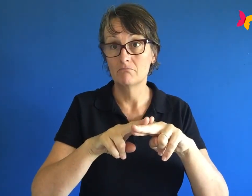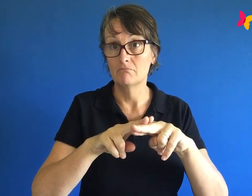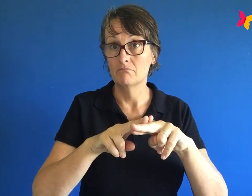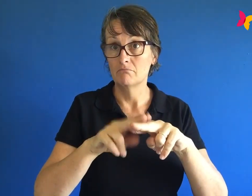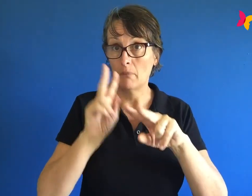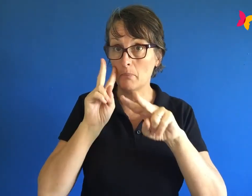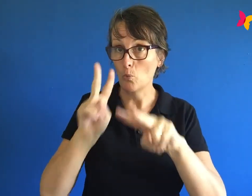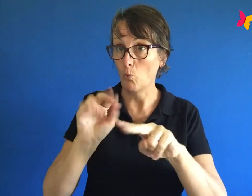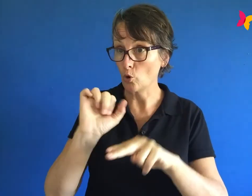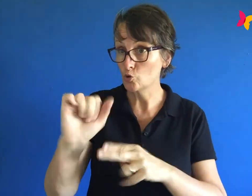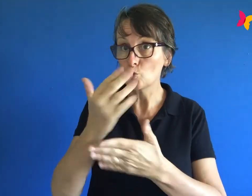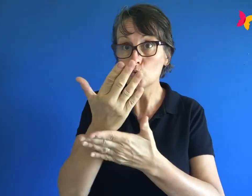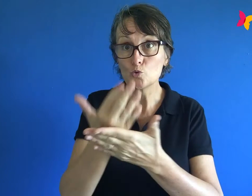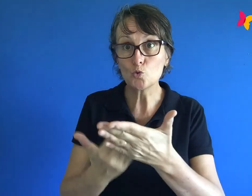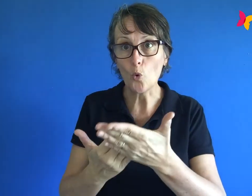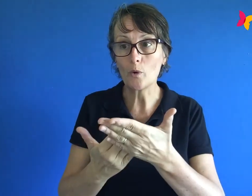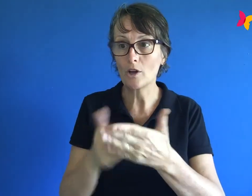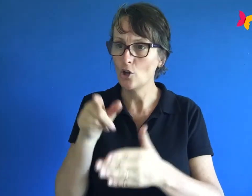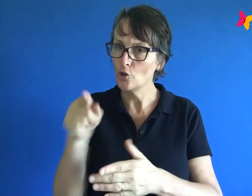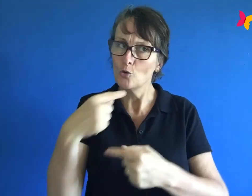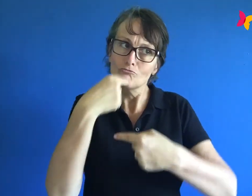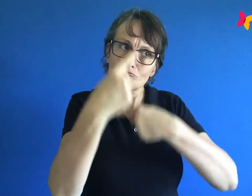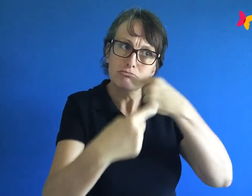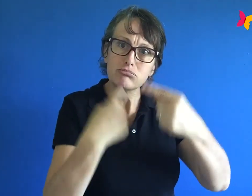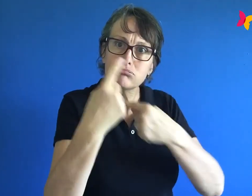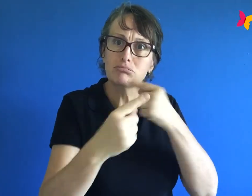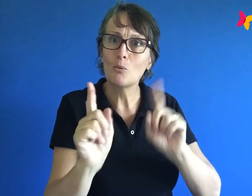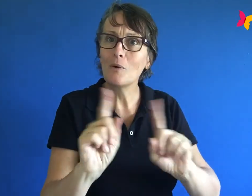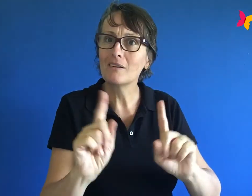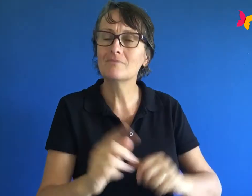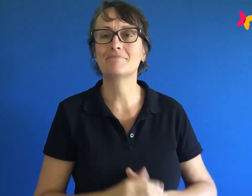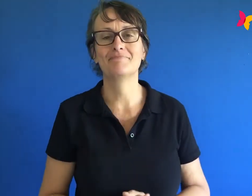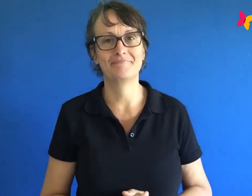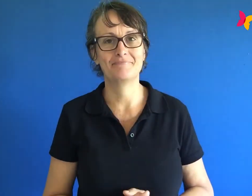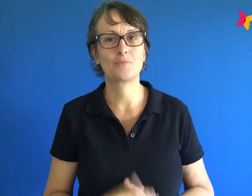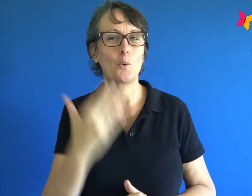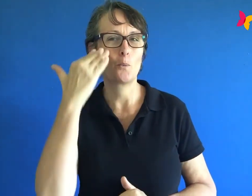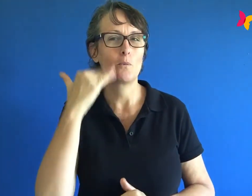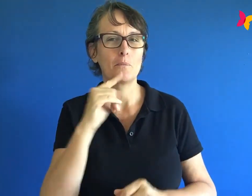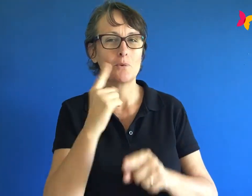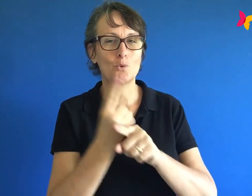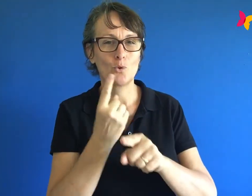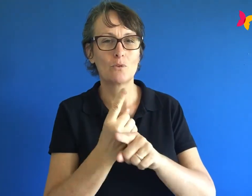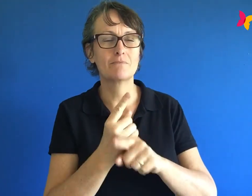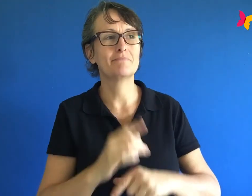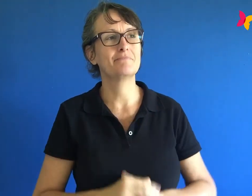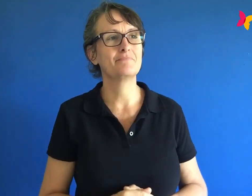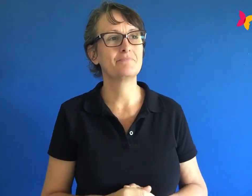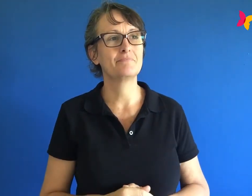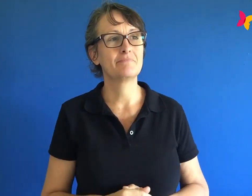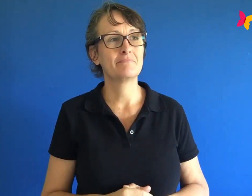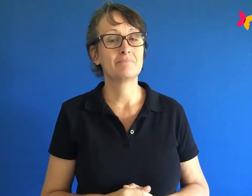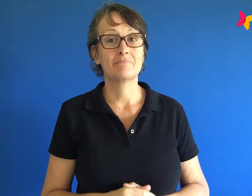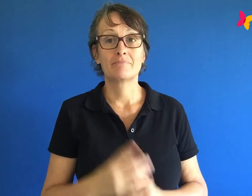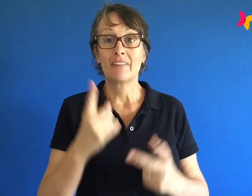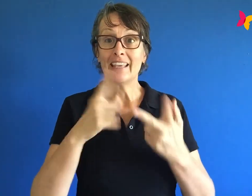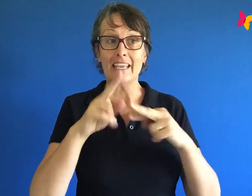mental ill health, what would you want them to know? That when they're awake at 2 a.m, and